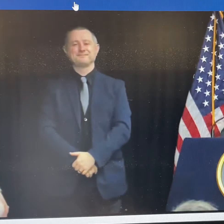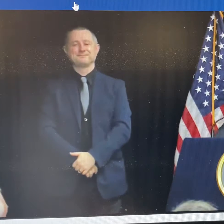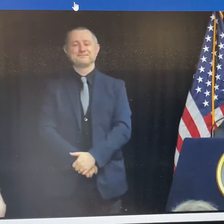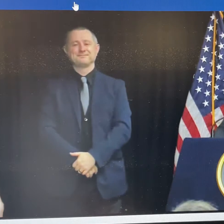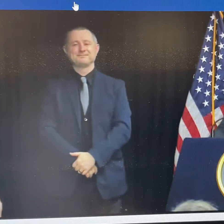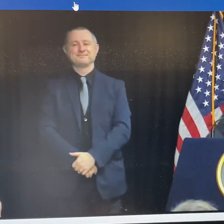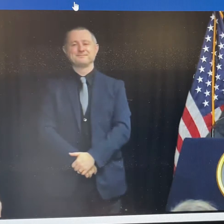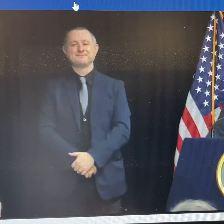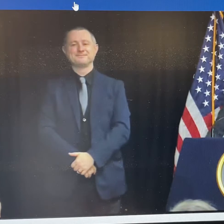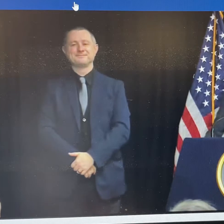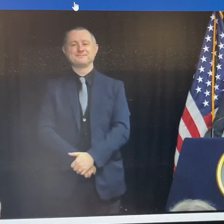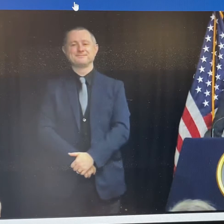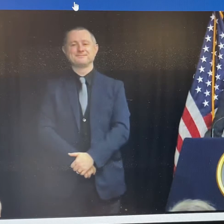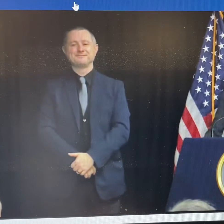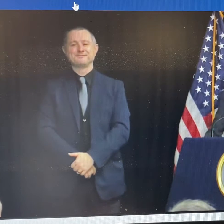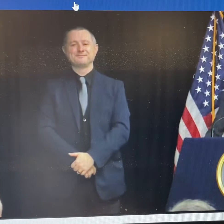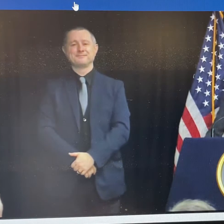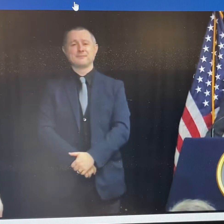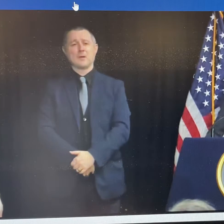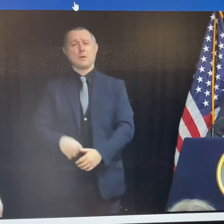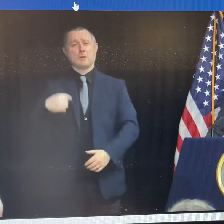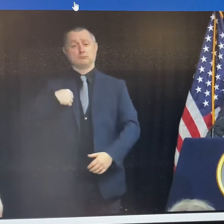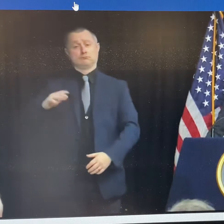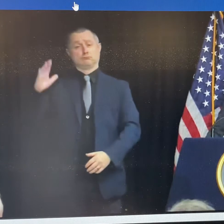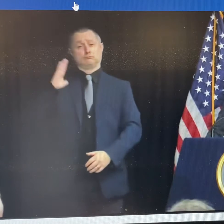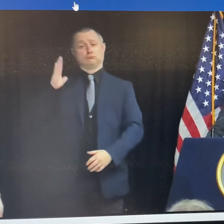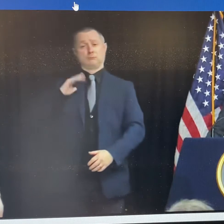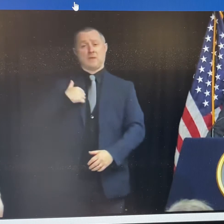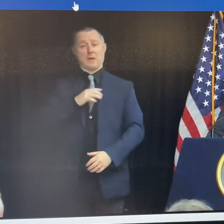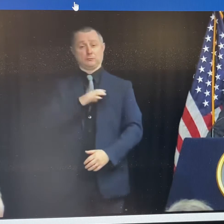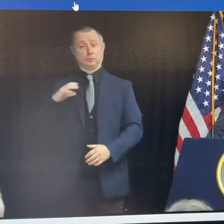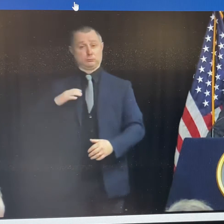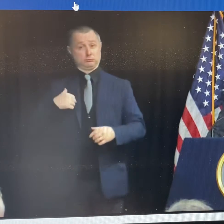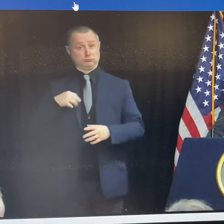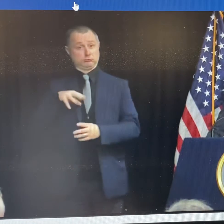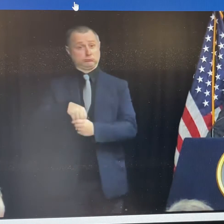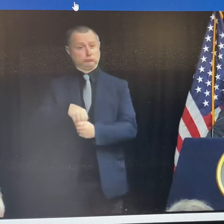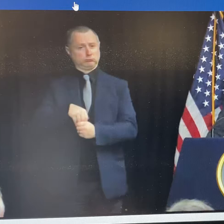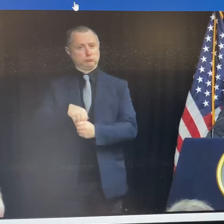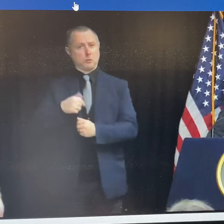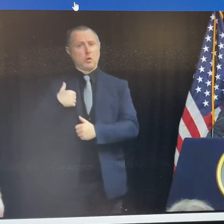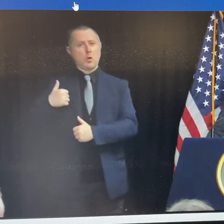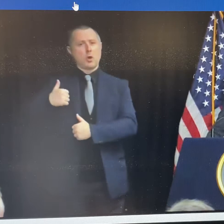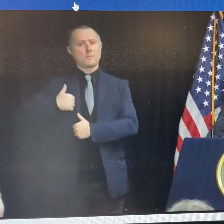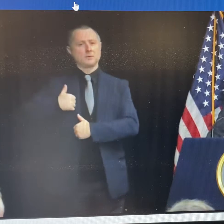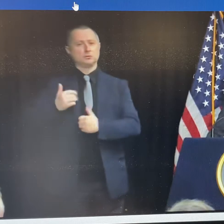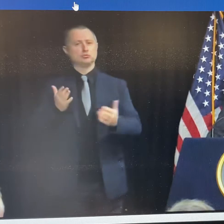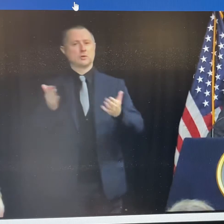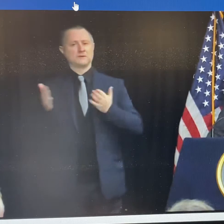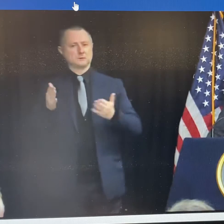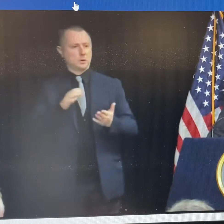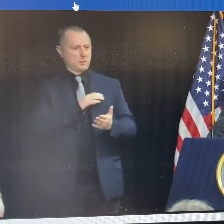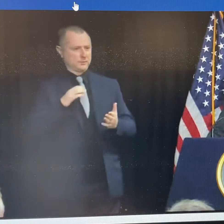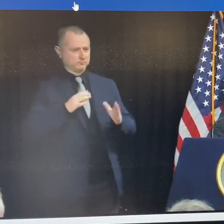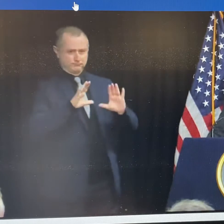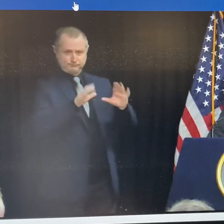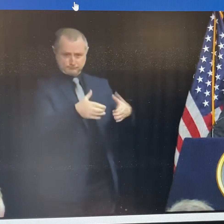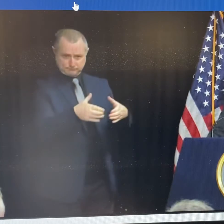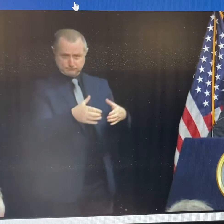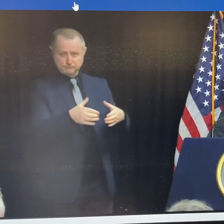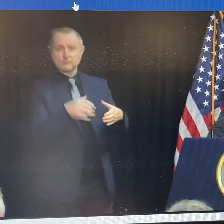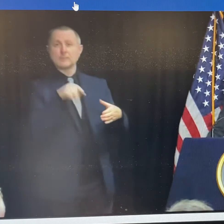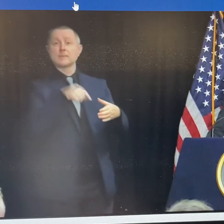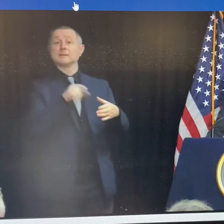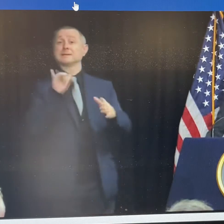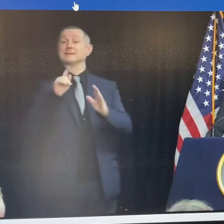I also, having spent time in Congress as a member of the Armed Services Committee, and on that journey, it took me